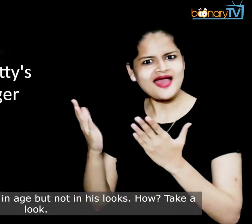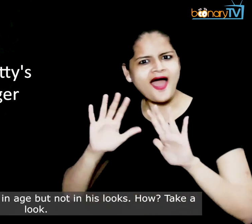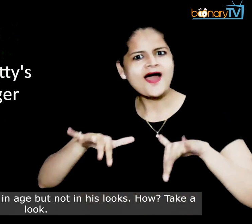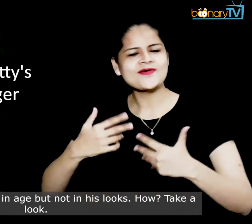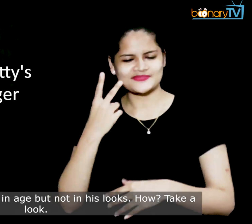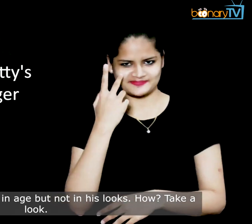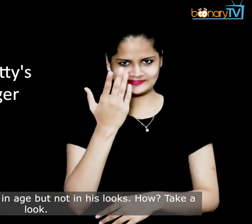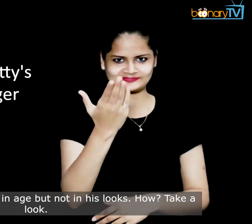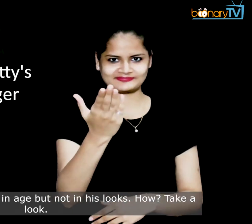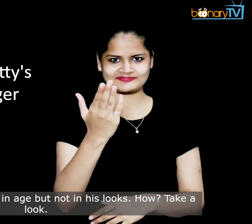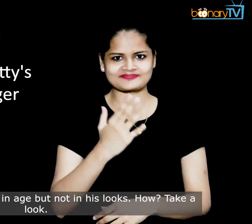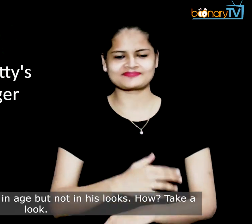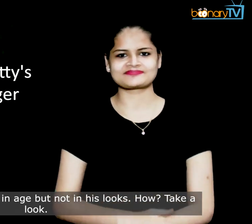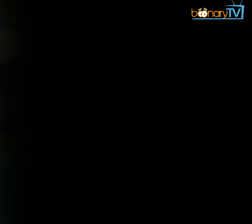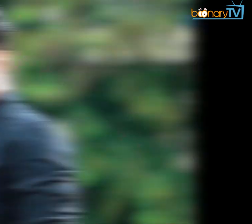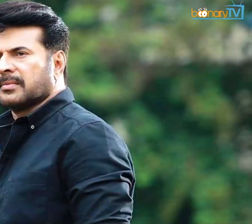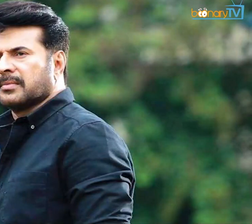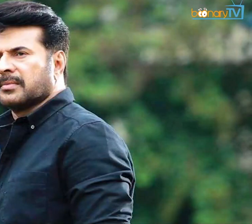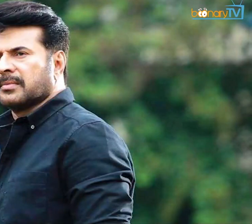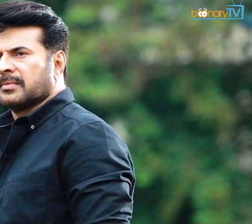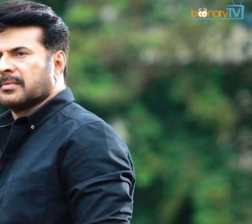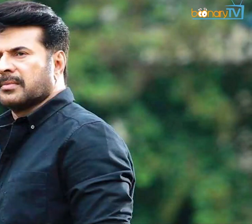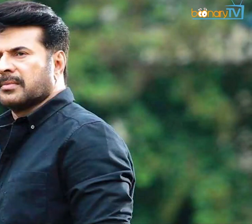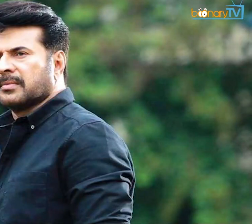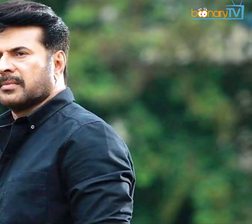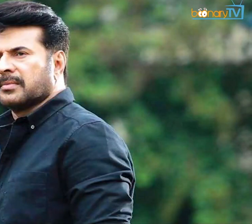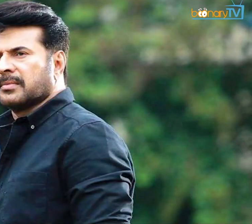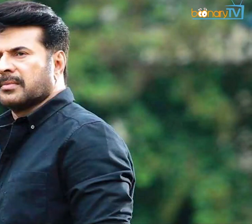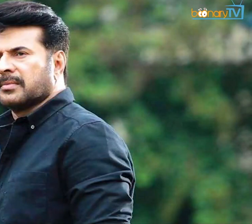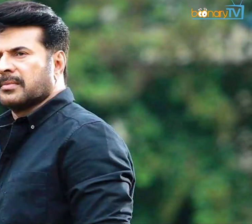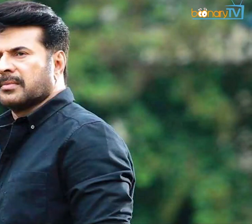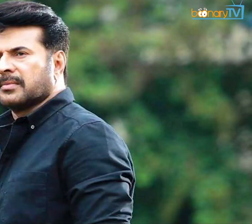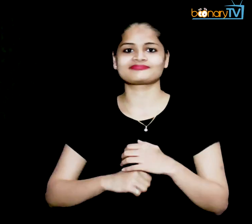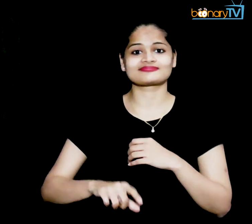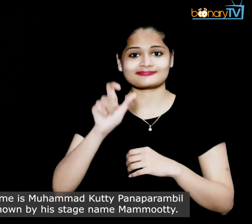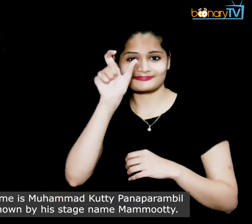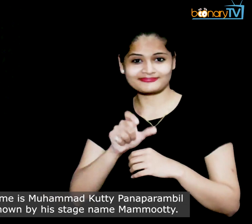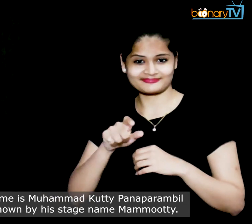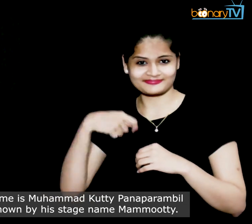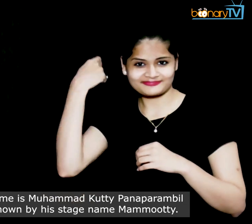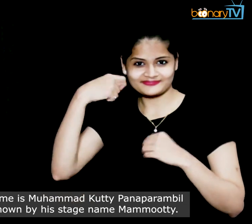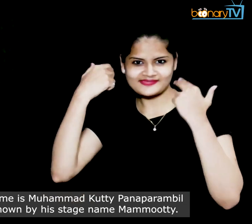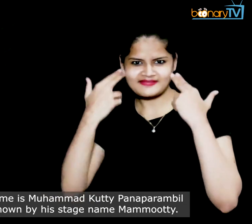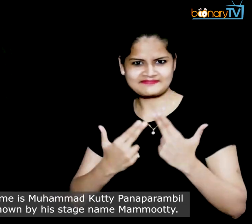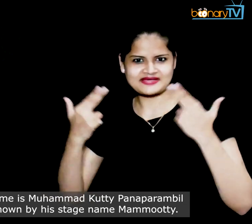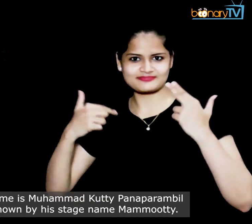how take a look this famous actor's name